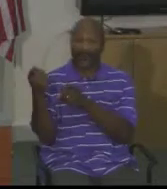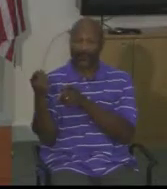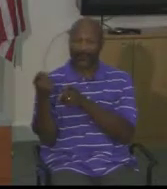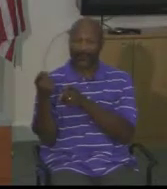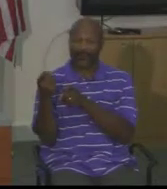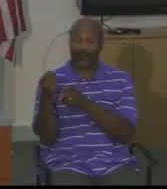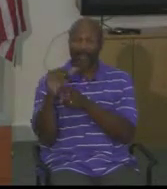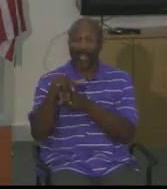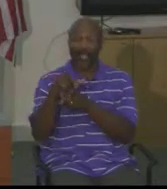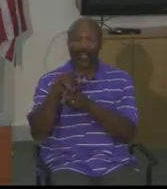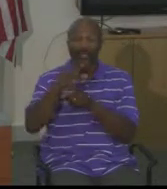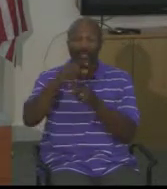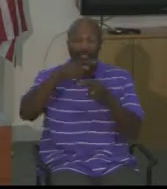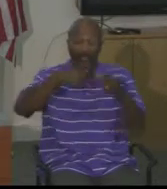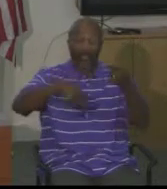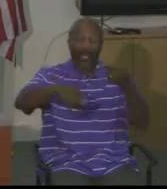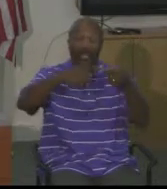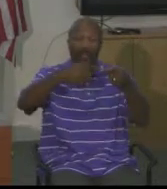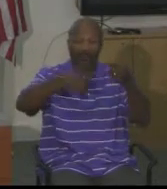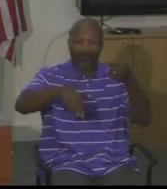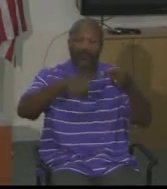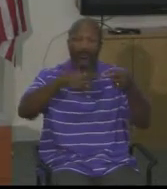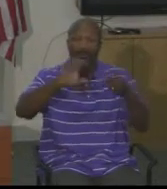basically referred to as cycles per second.